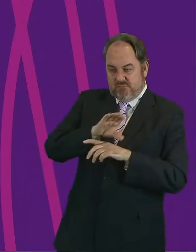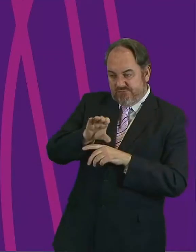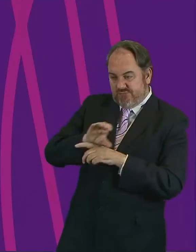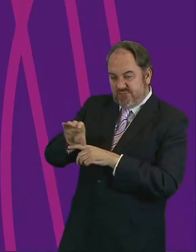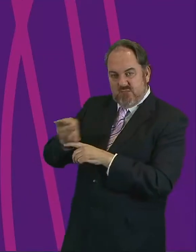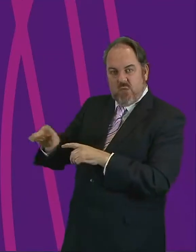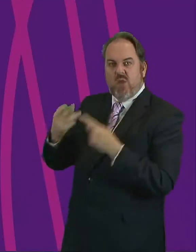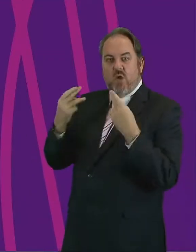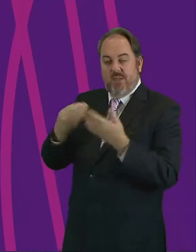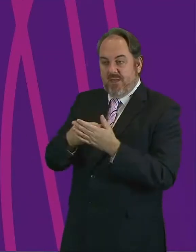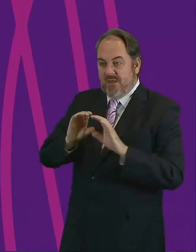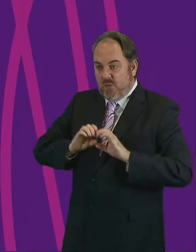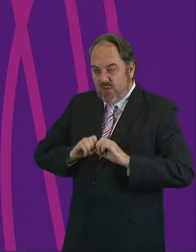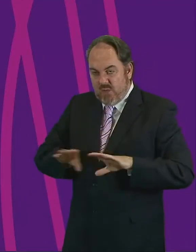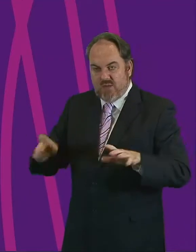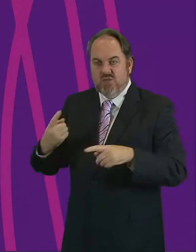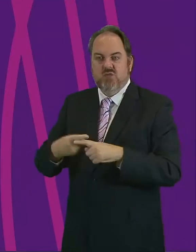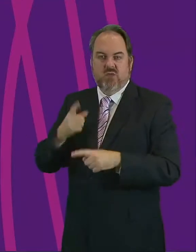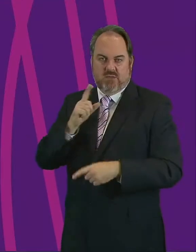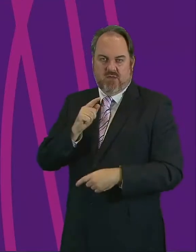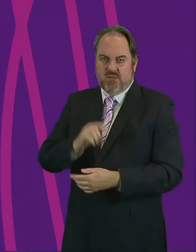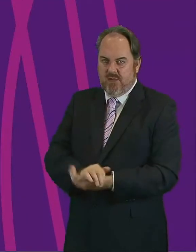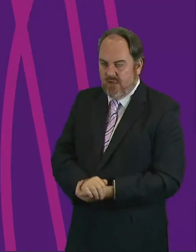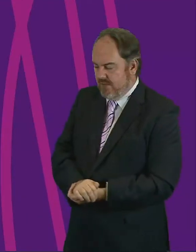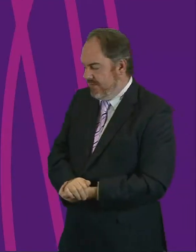quickly as possible to those who need it most.